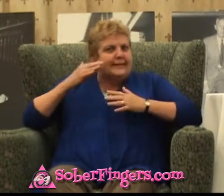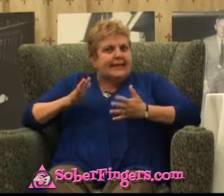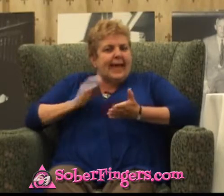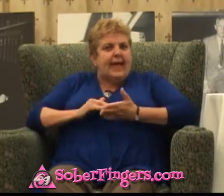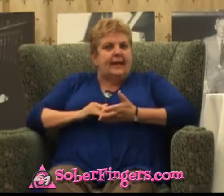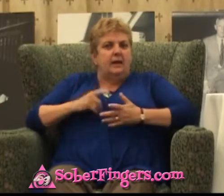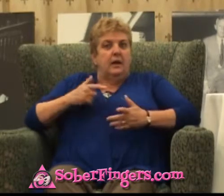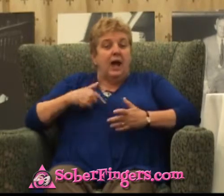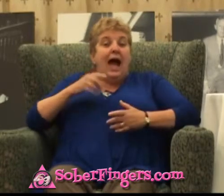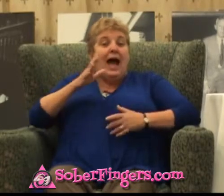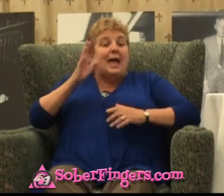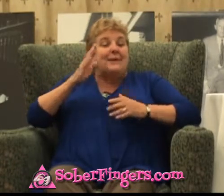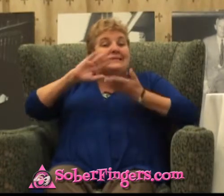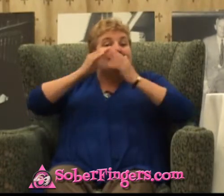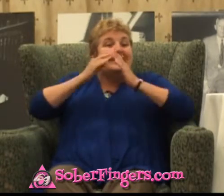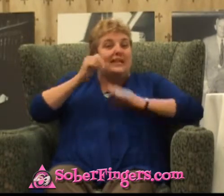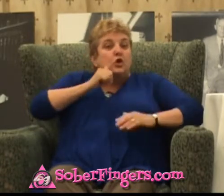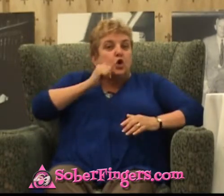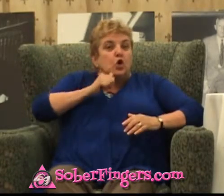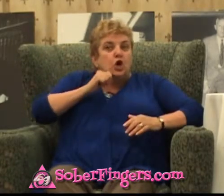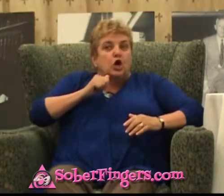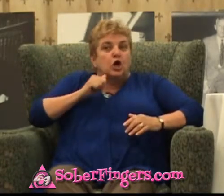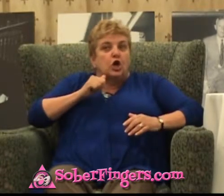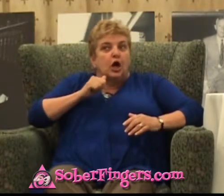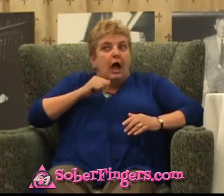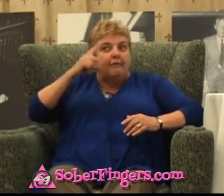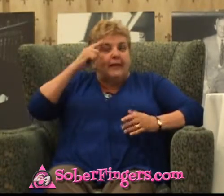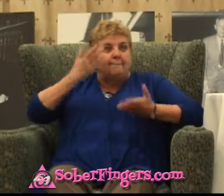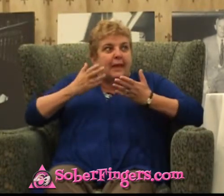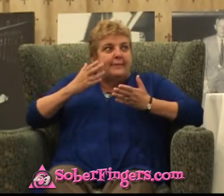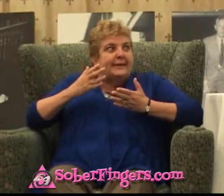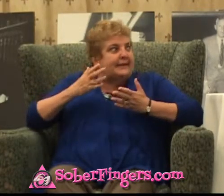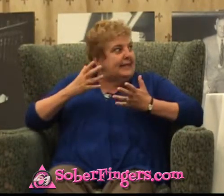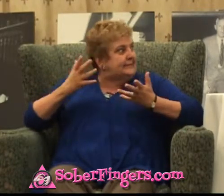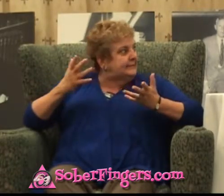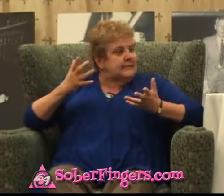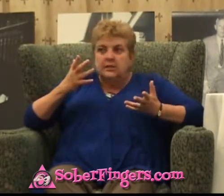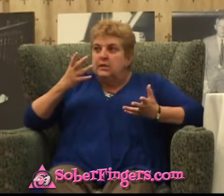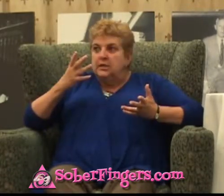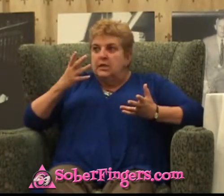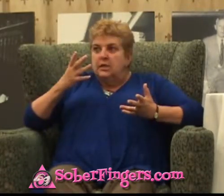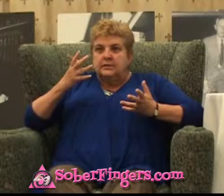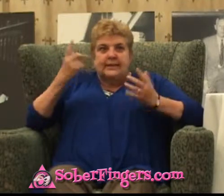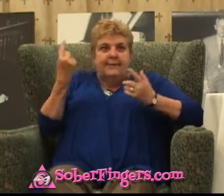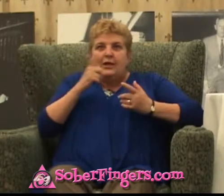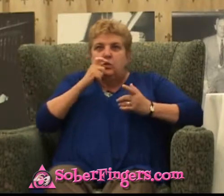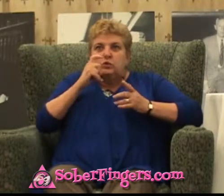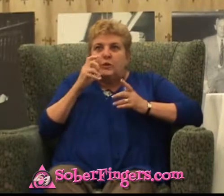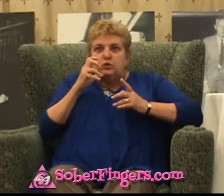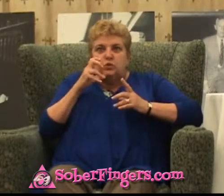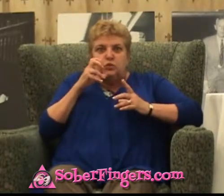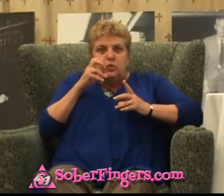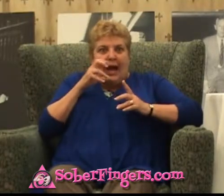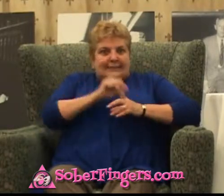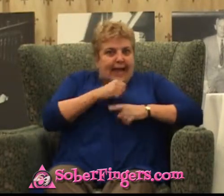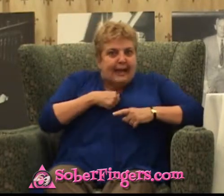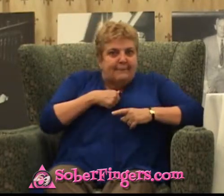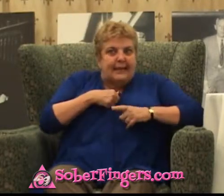city girl. I don't know if I think it's the attacker, and he's knocking to let me know he's there in the middle of the woods. I don't know.